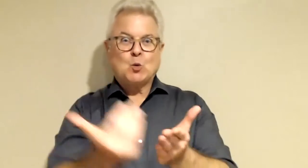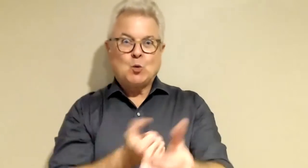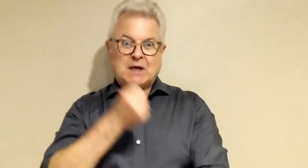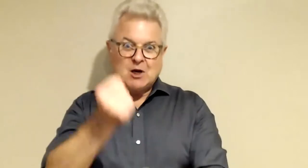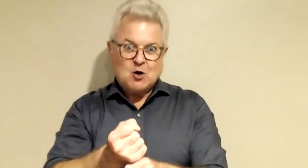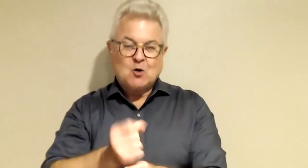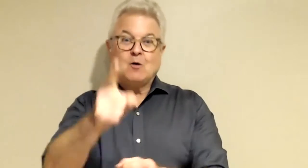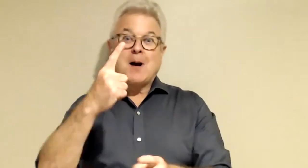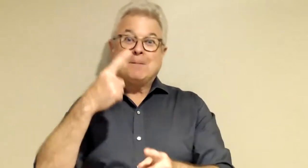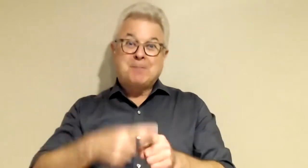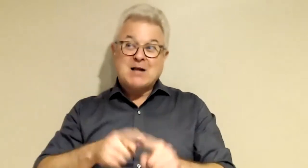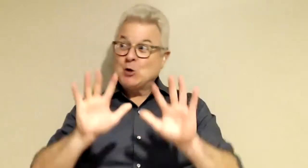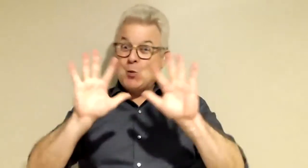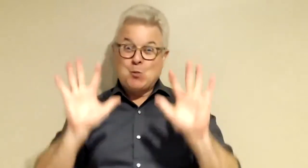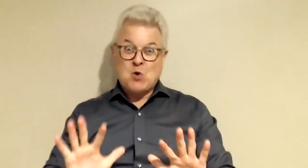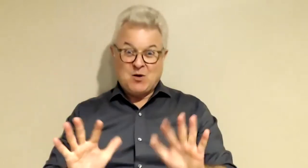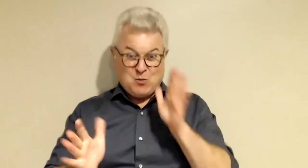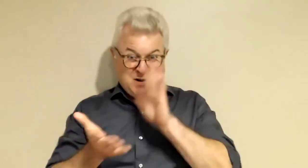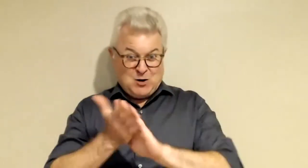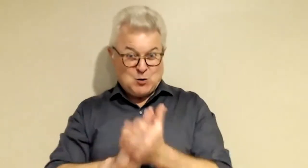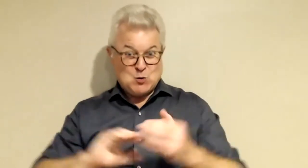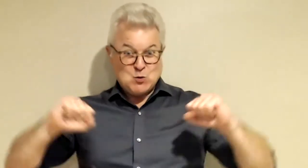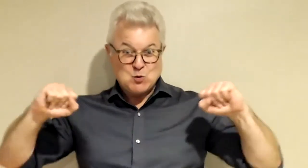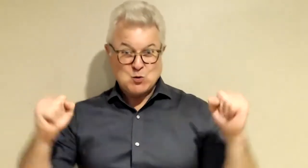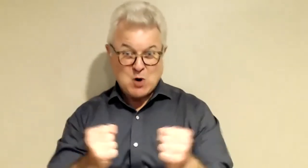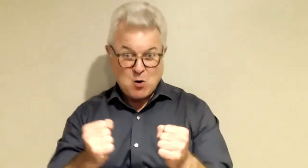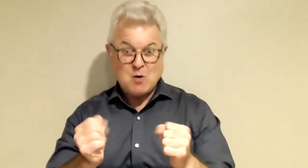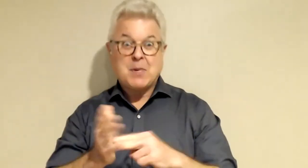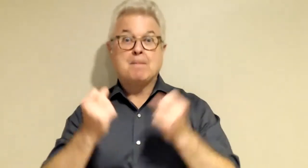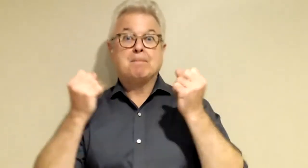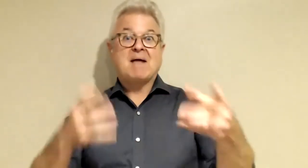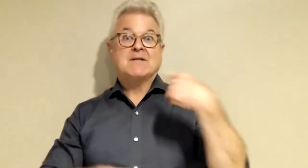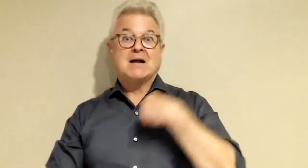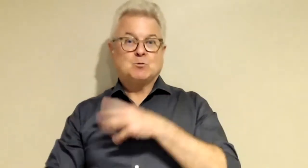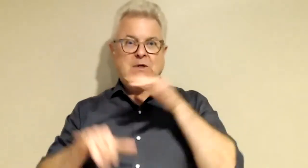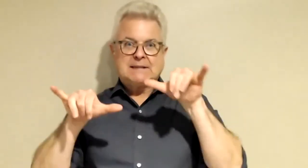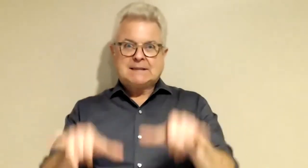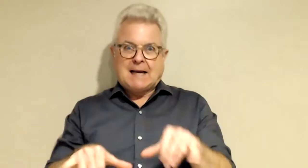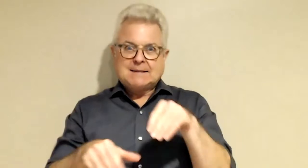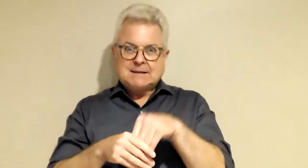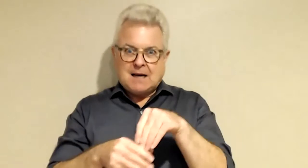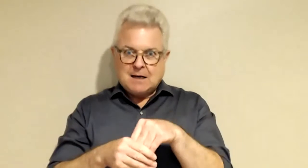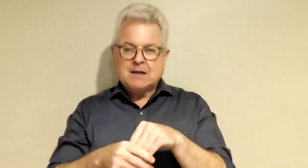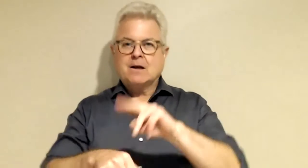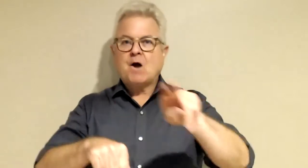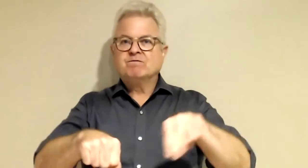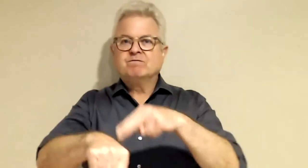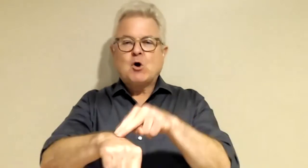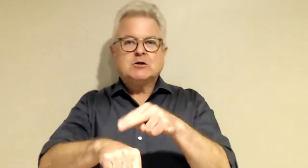week, which is going to be followed by Christmas and New Year's. Not to mention that the winter season is upon us, and that means more of us will